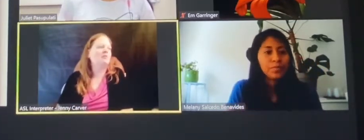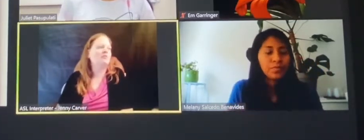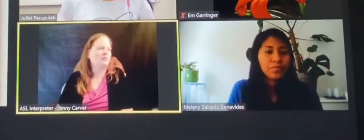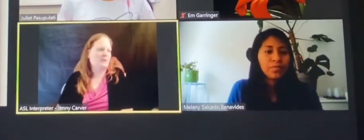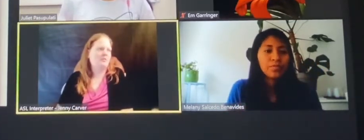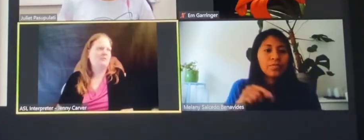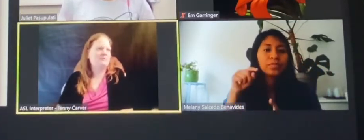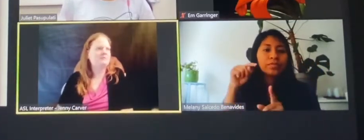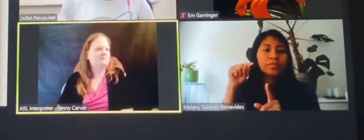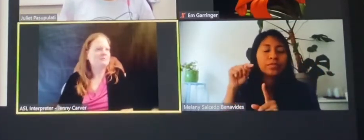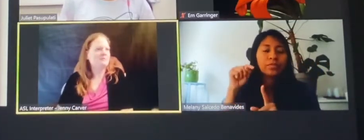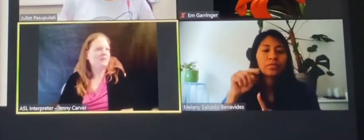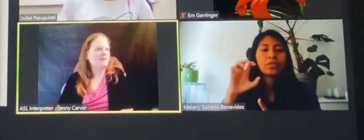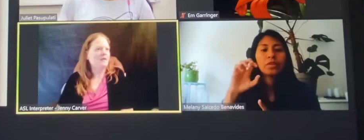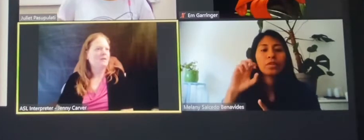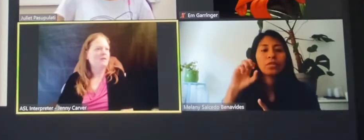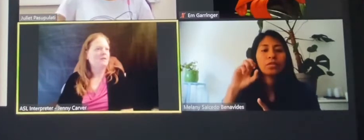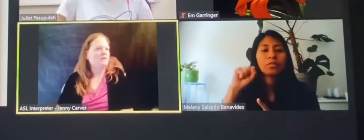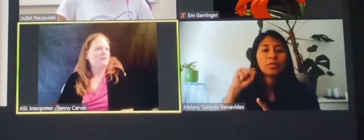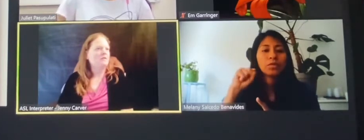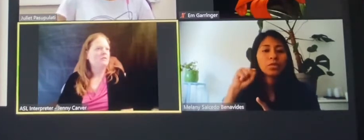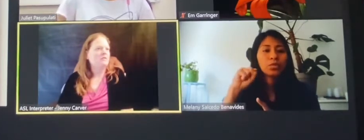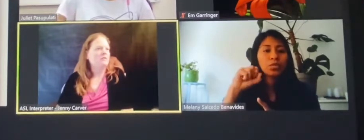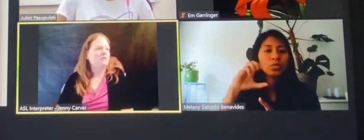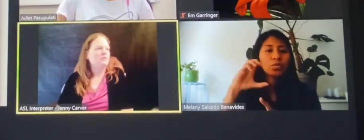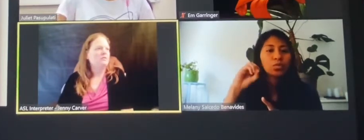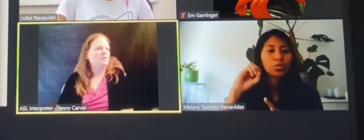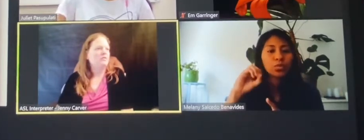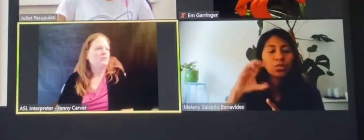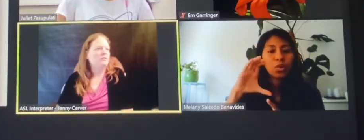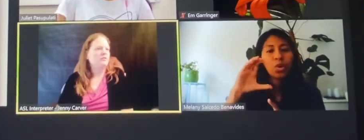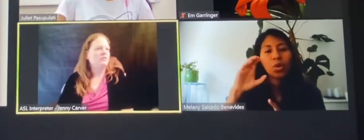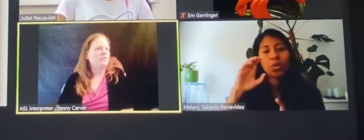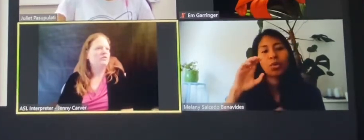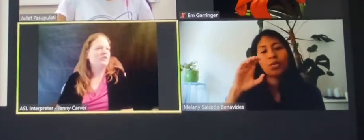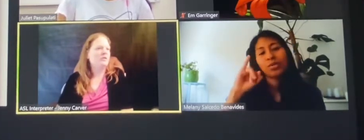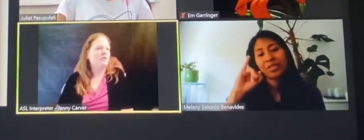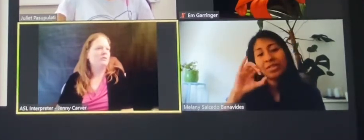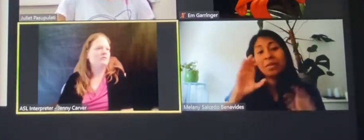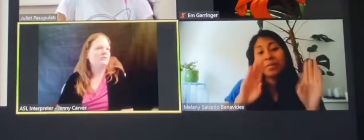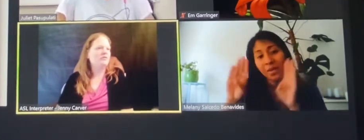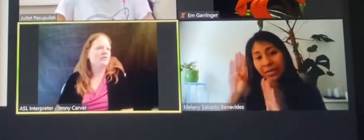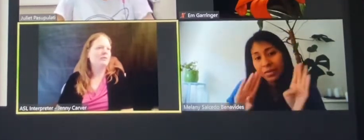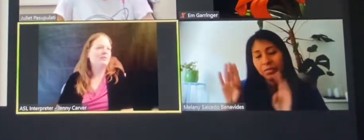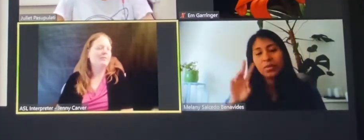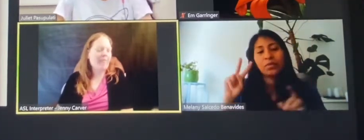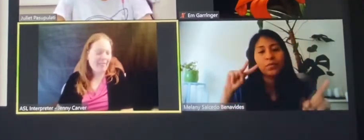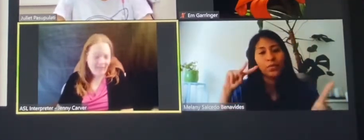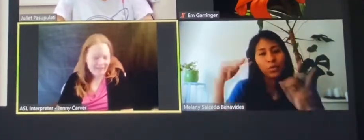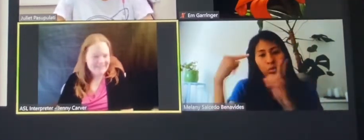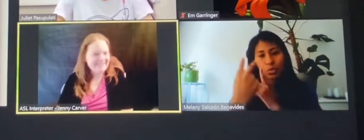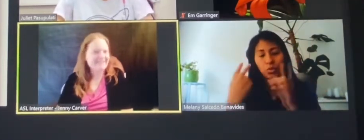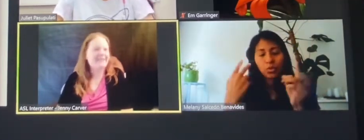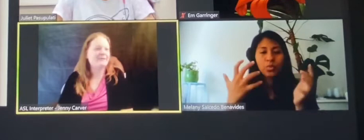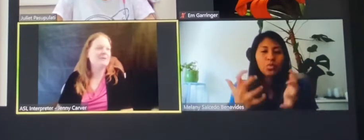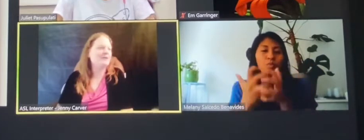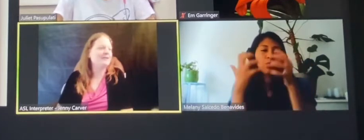So, a bad want, people want. So the word